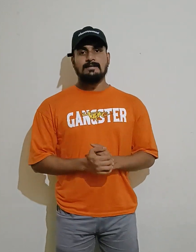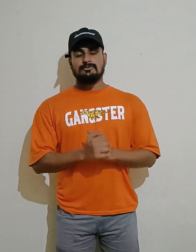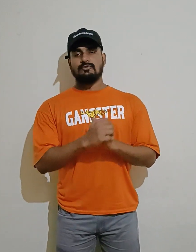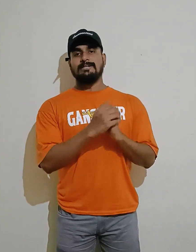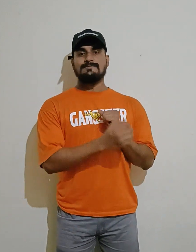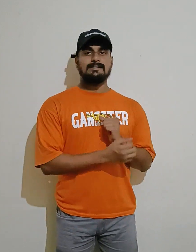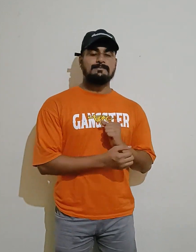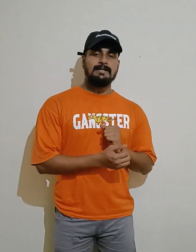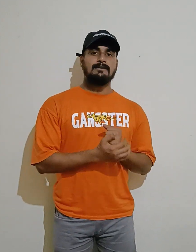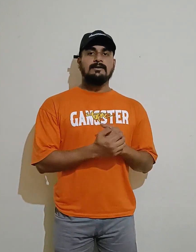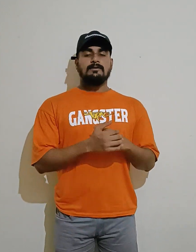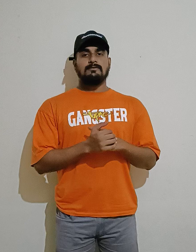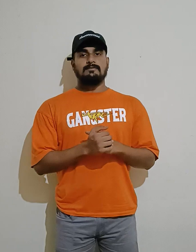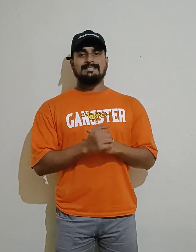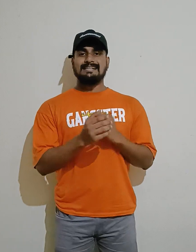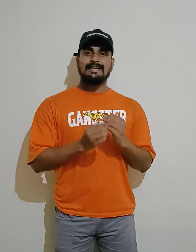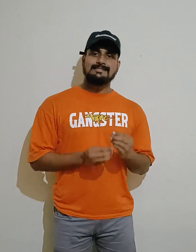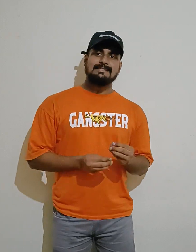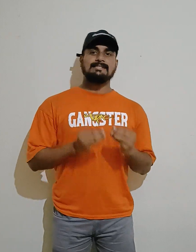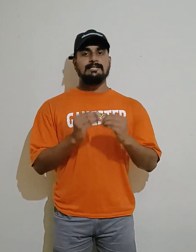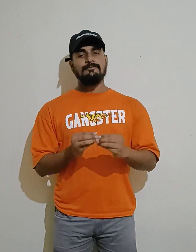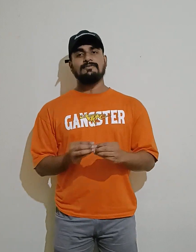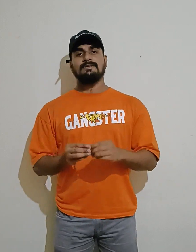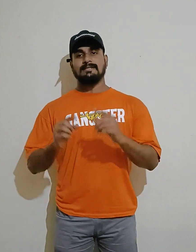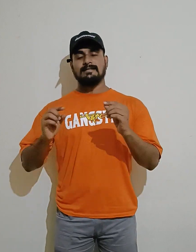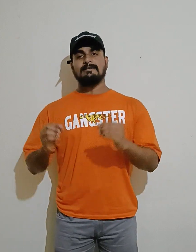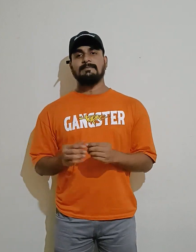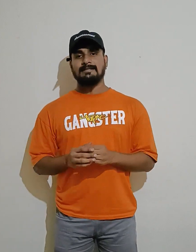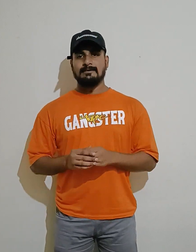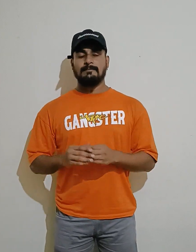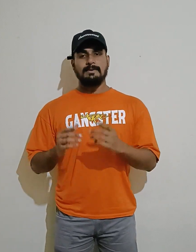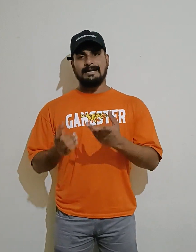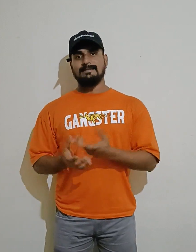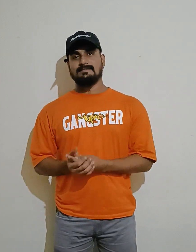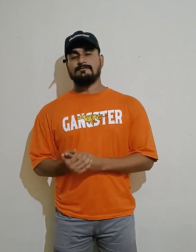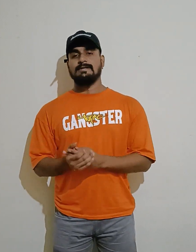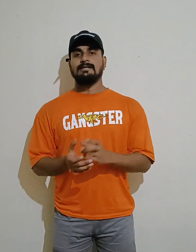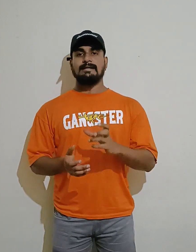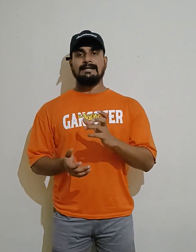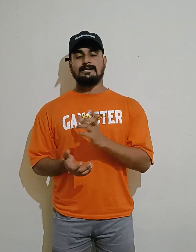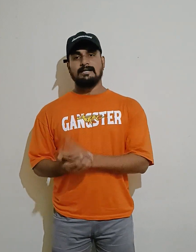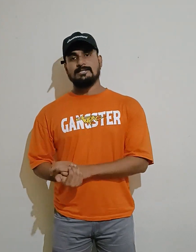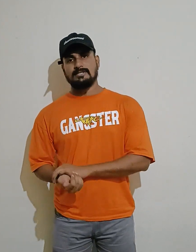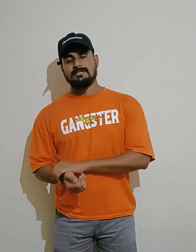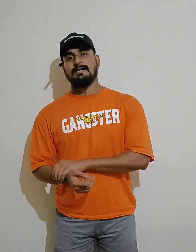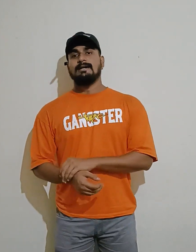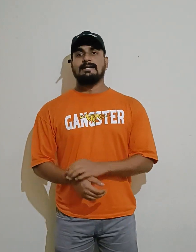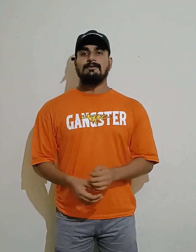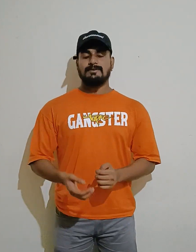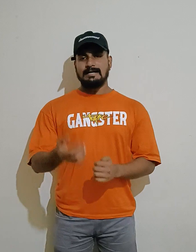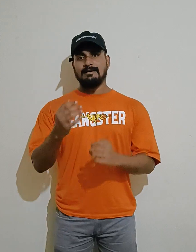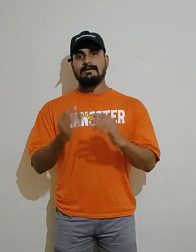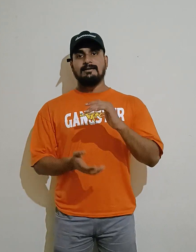statement. So if statement, the syntax is if, then in the parenthesis we write the conditions, and after